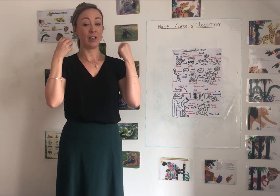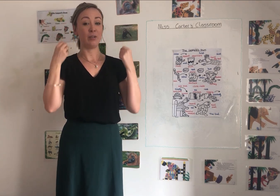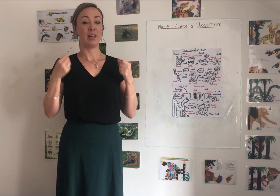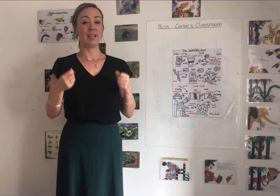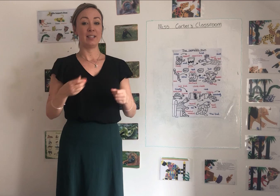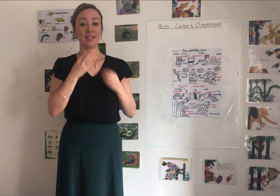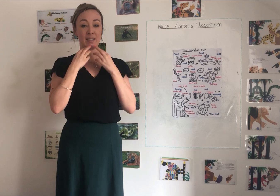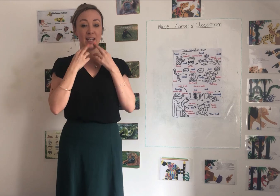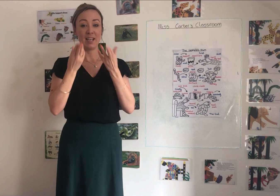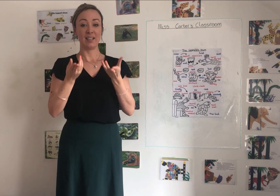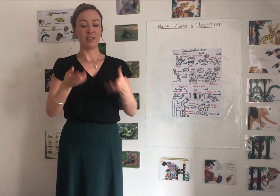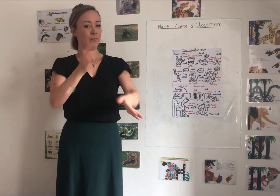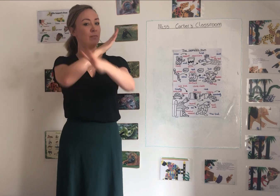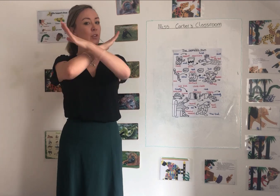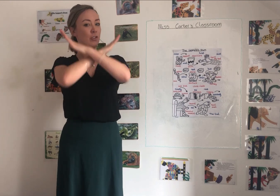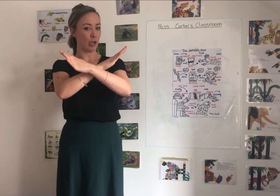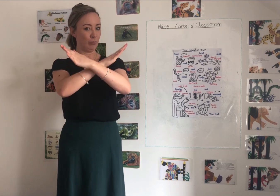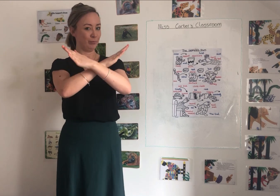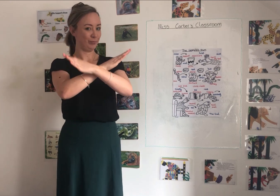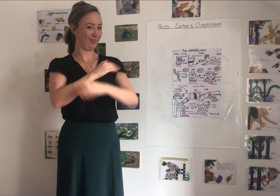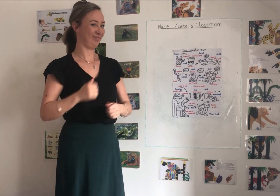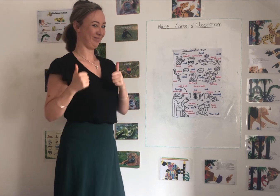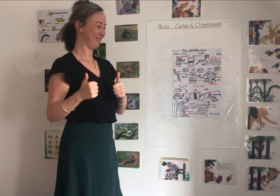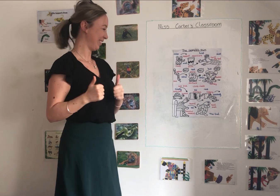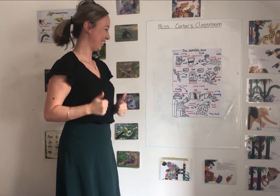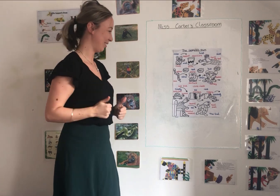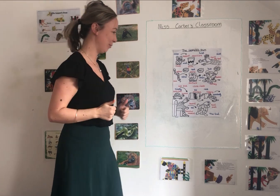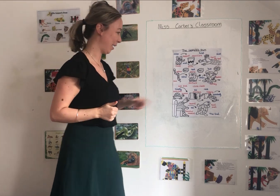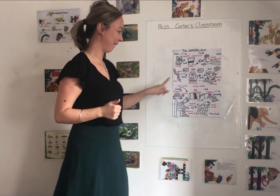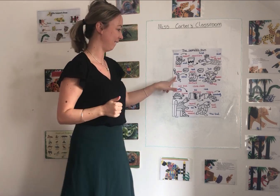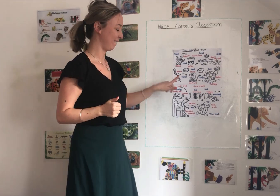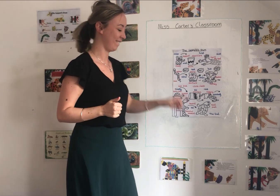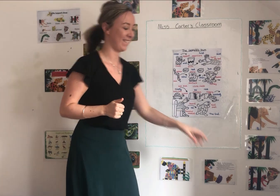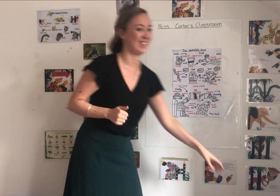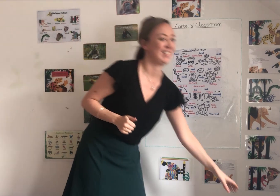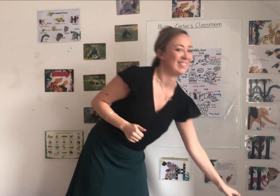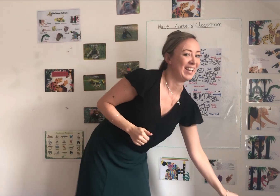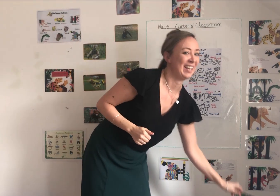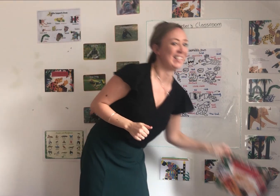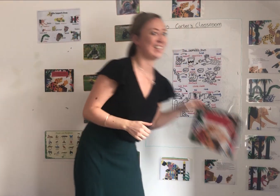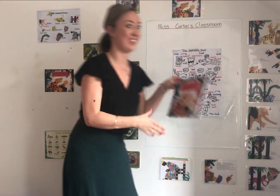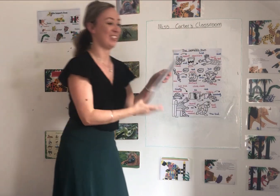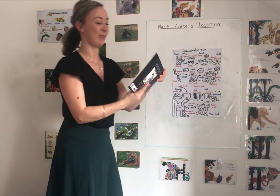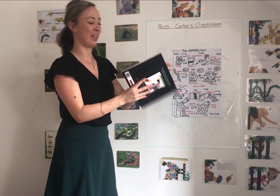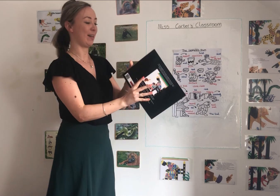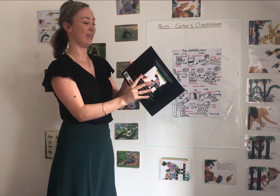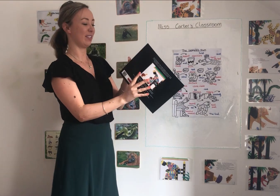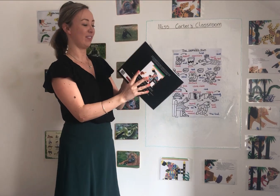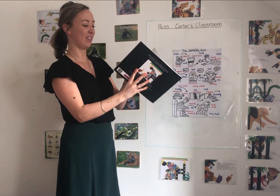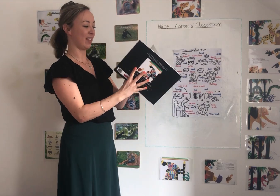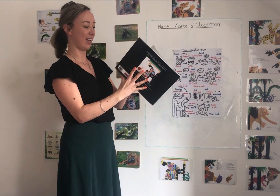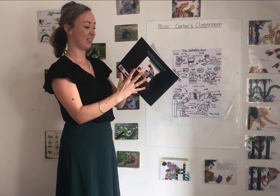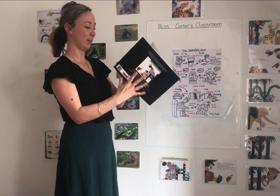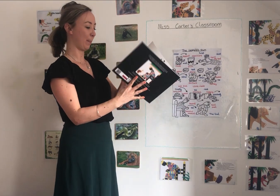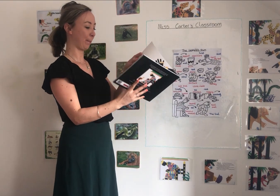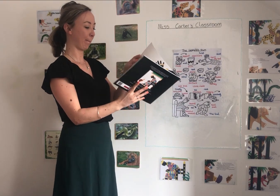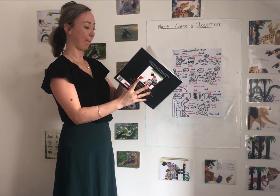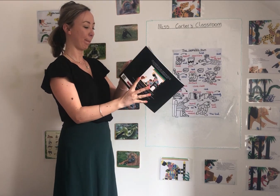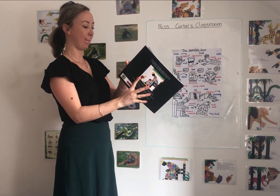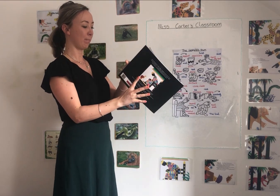Acebo said no. Super. Okay, let's have a look what happens after that.